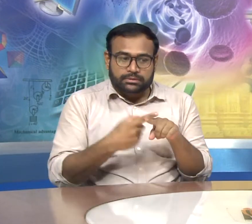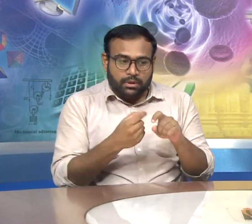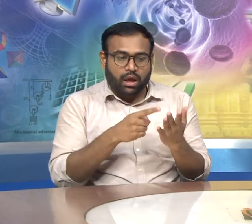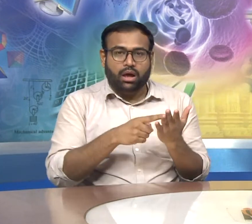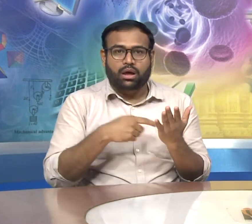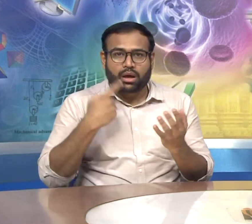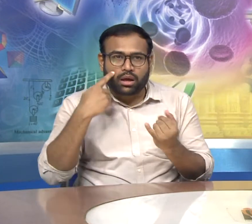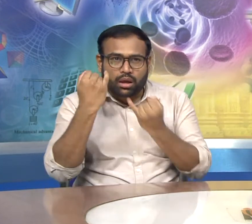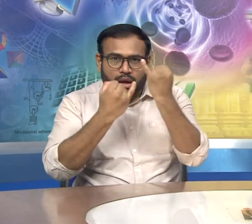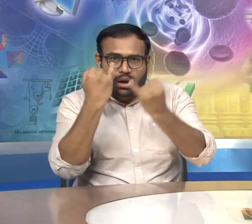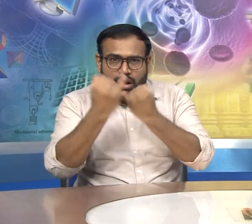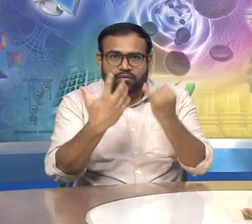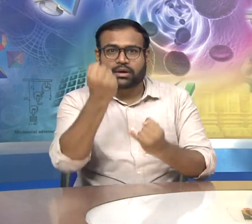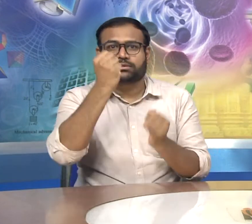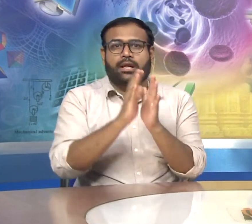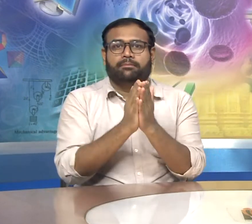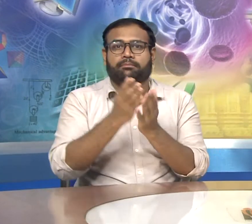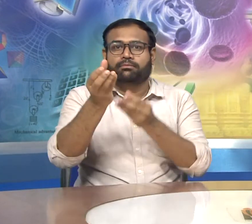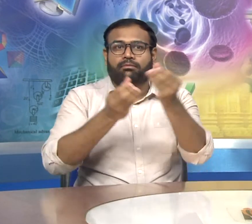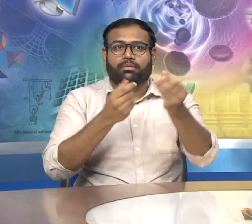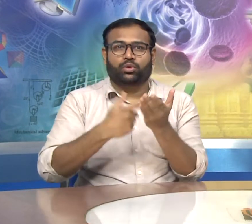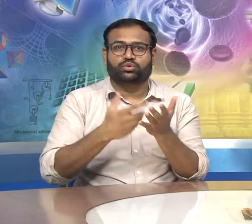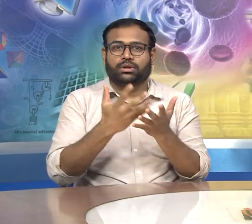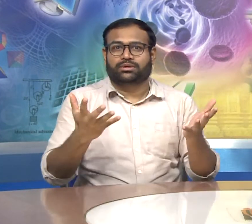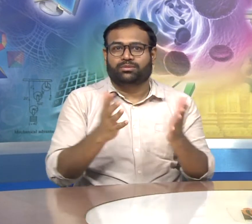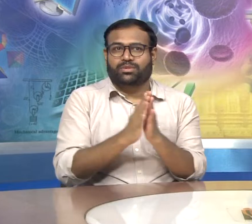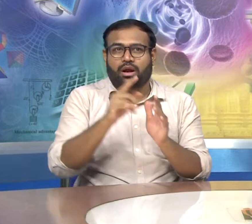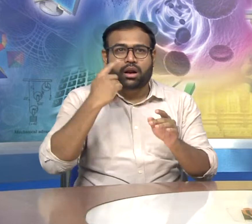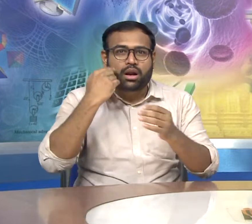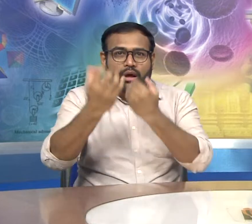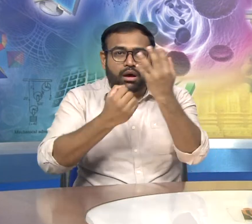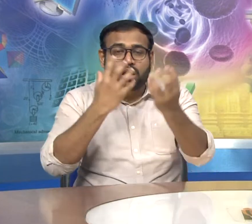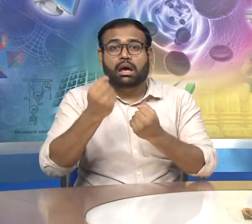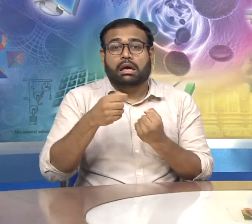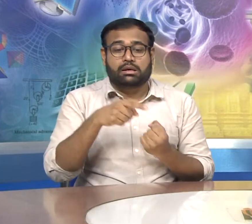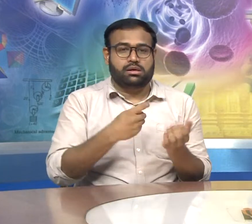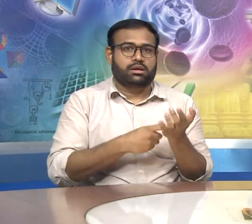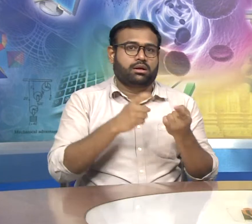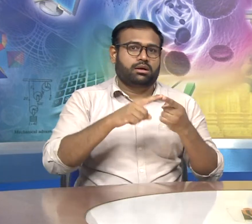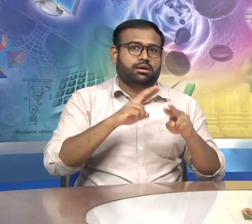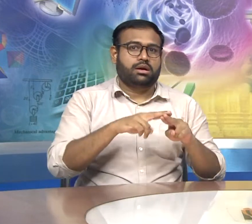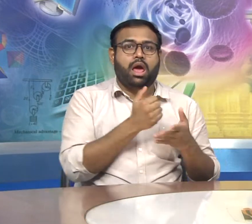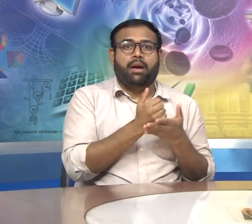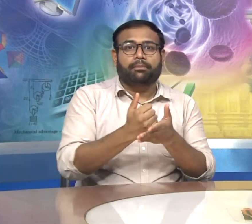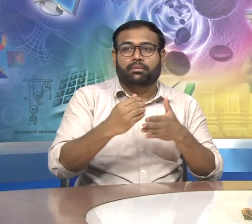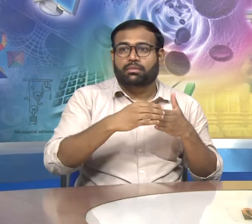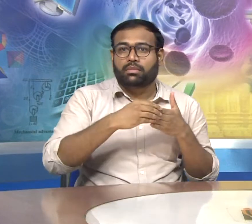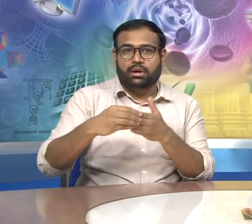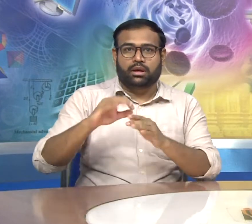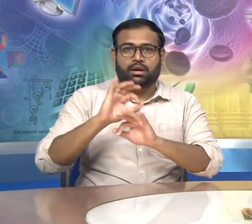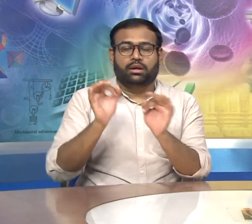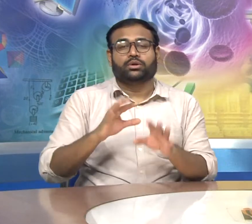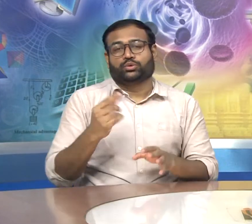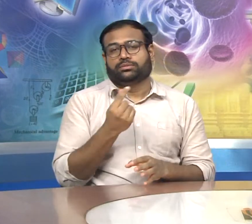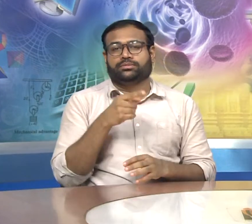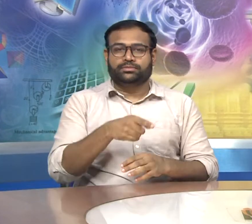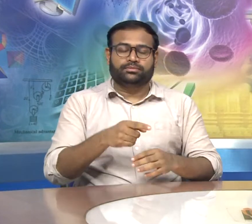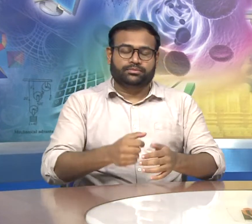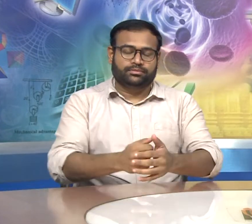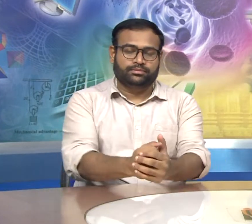you need for your further study or research, and other these